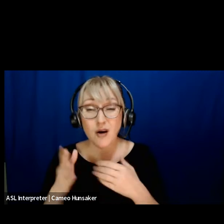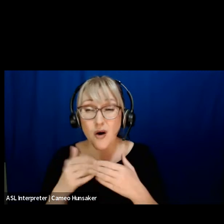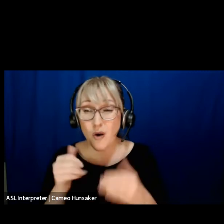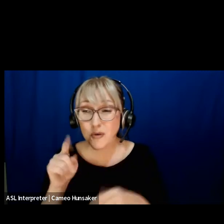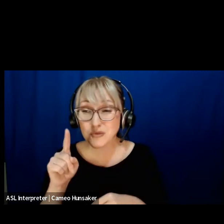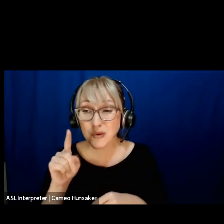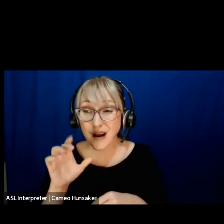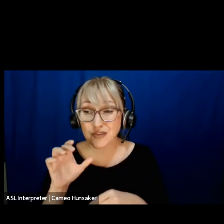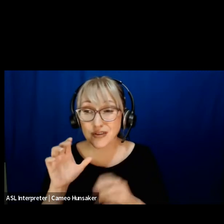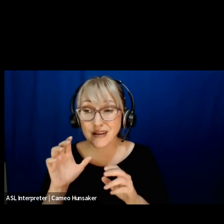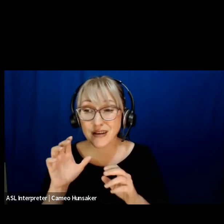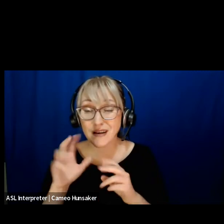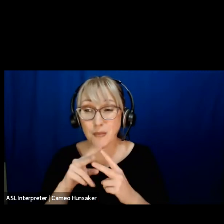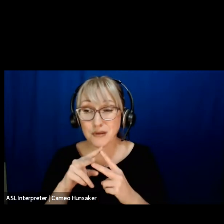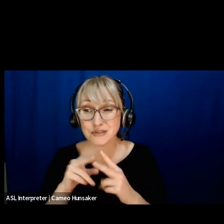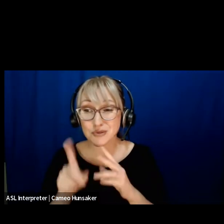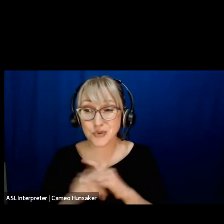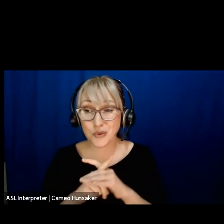at the ballpark,